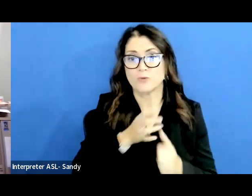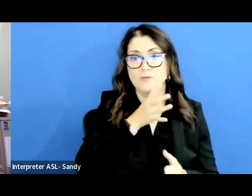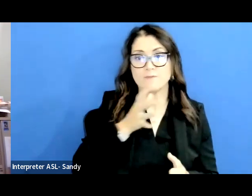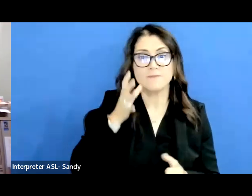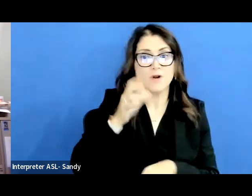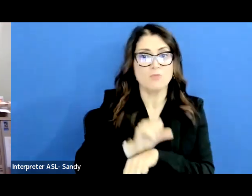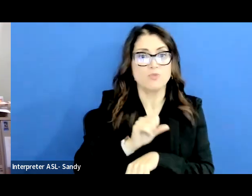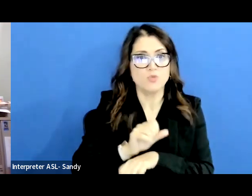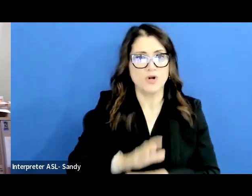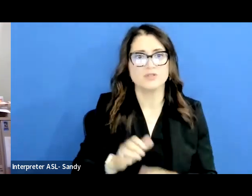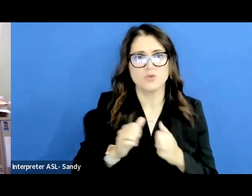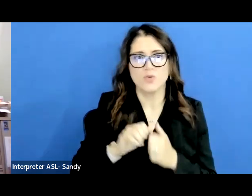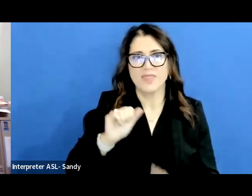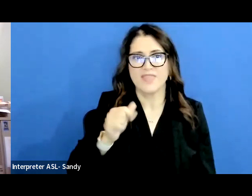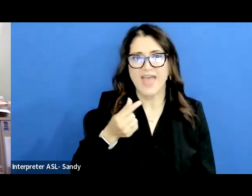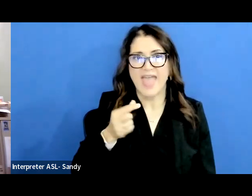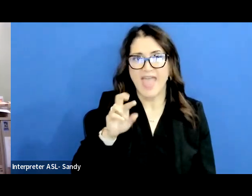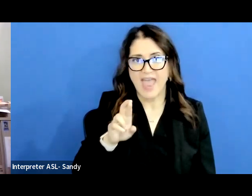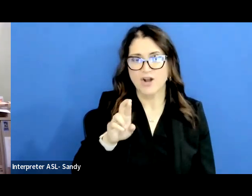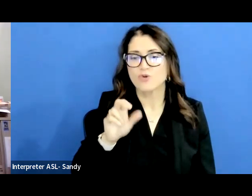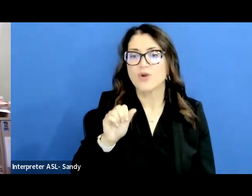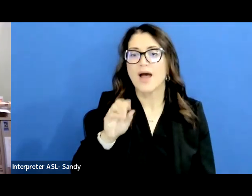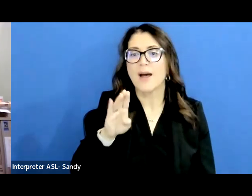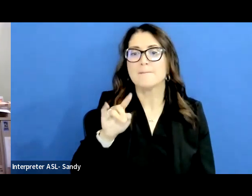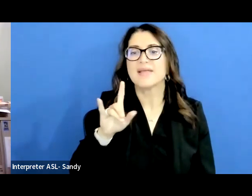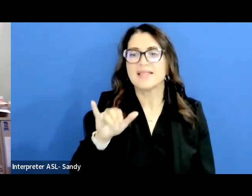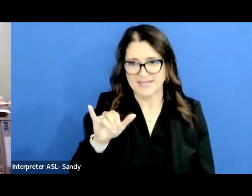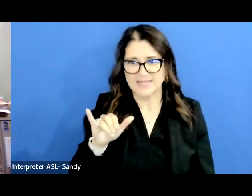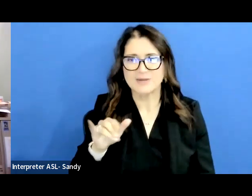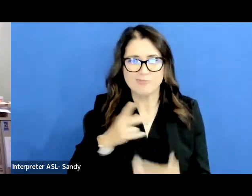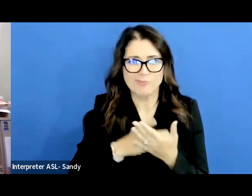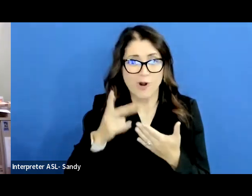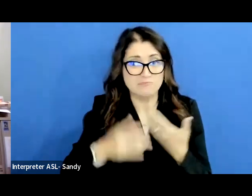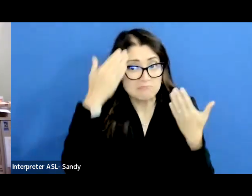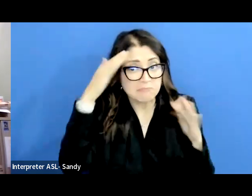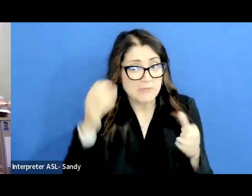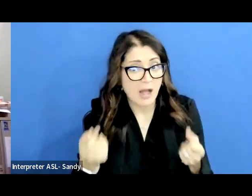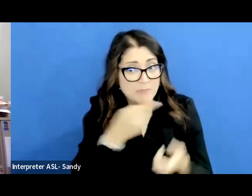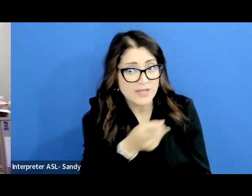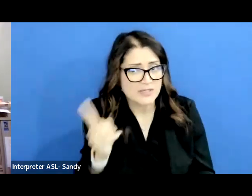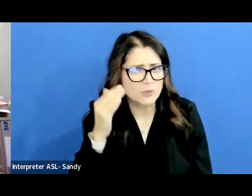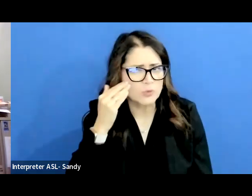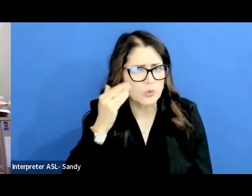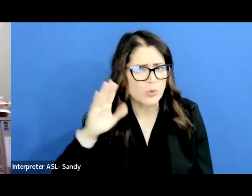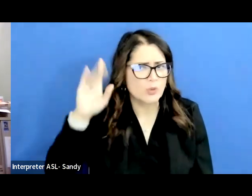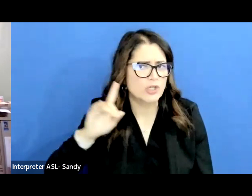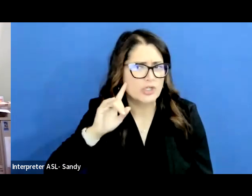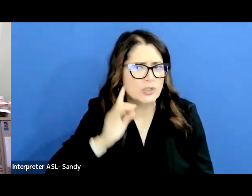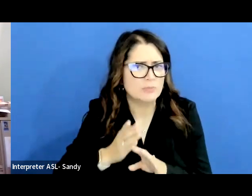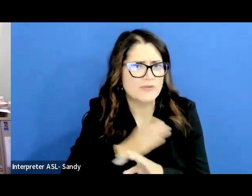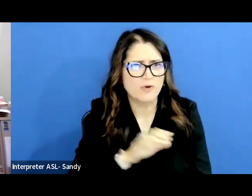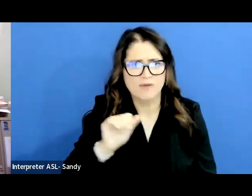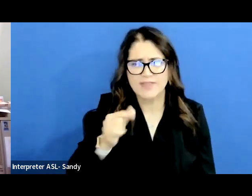the AgriBility program. And I don't know how many of you are familiar with AgriBility. How many are familiar with AgriBility? Raise your